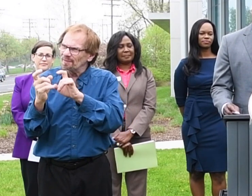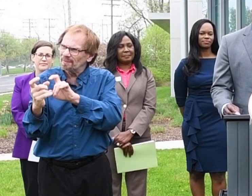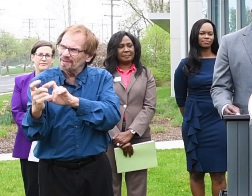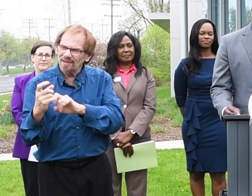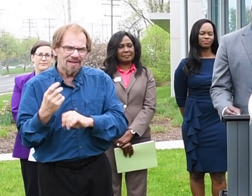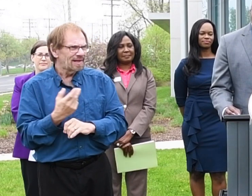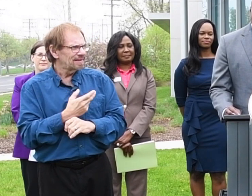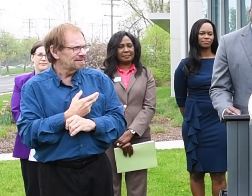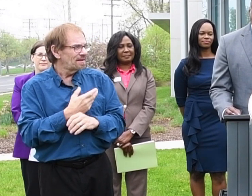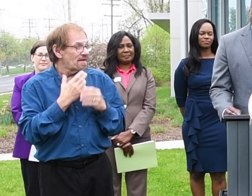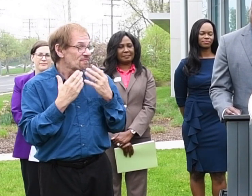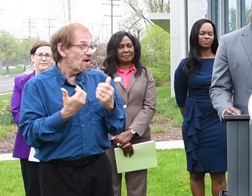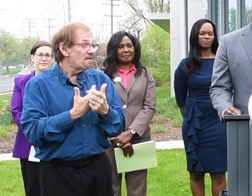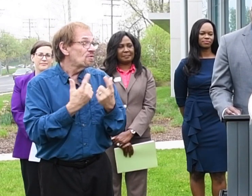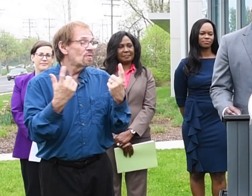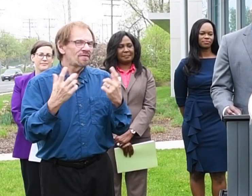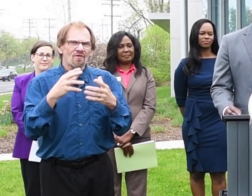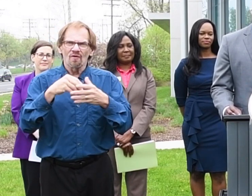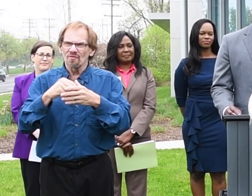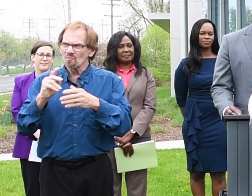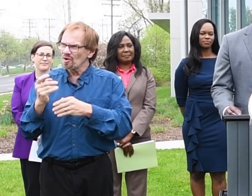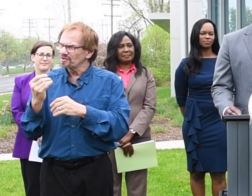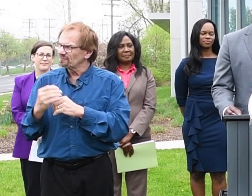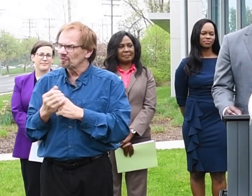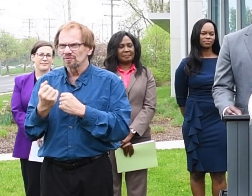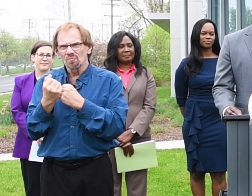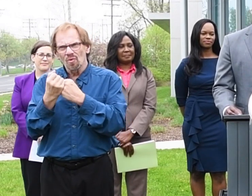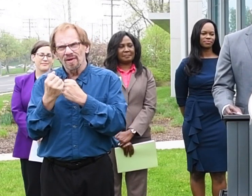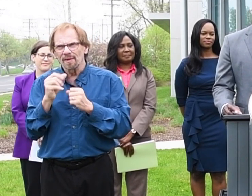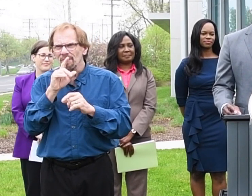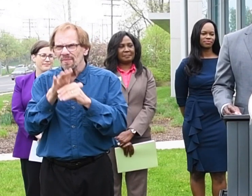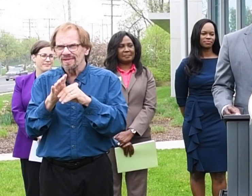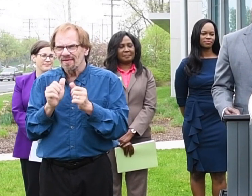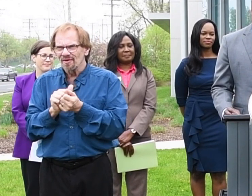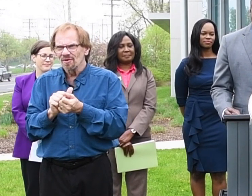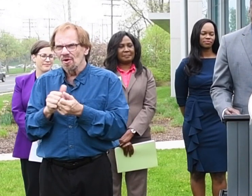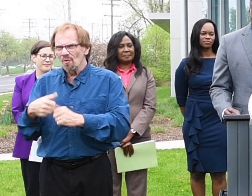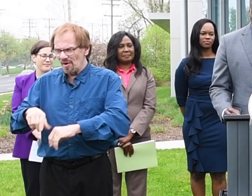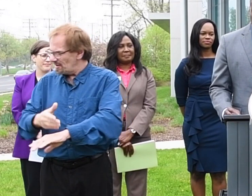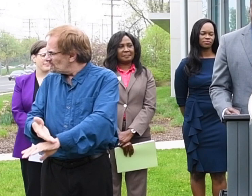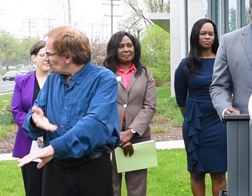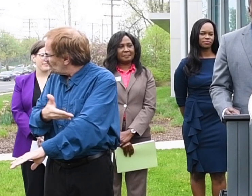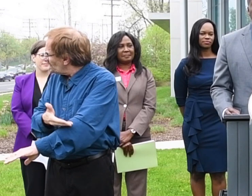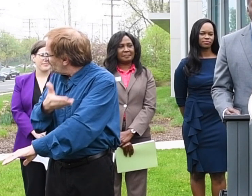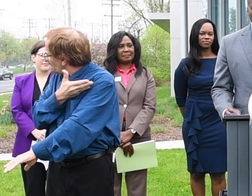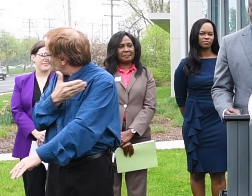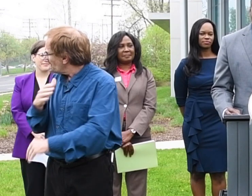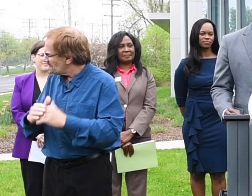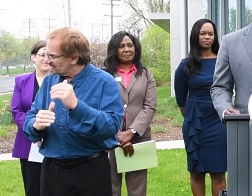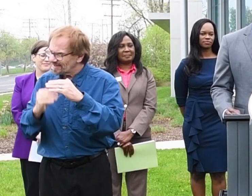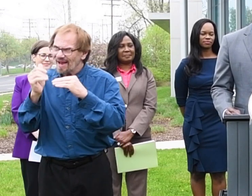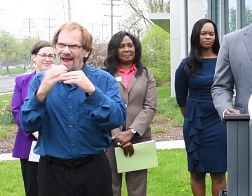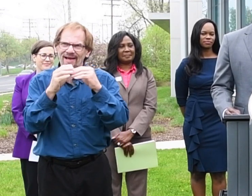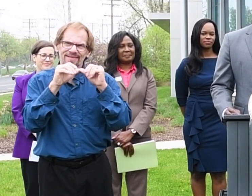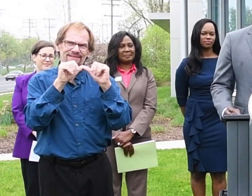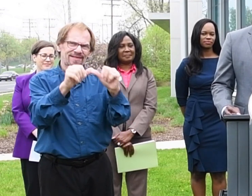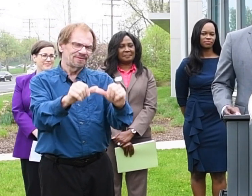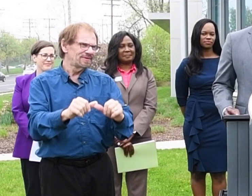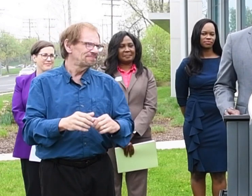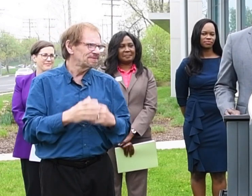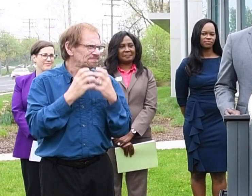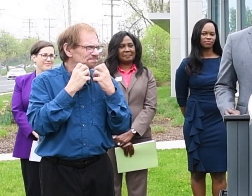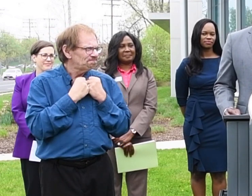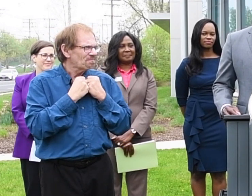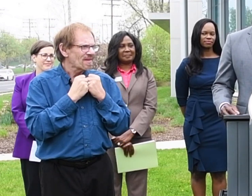support and commitment, and together we're not only just improving building, we are conserving the spirit of Elkridge.